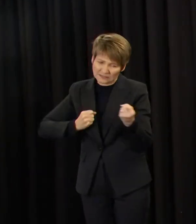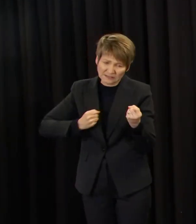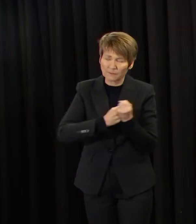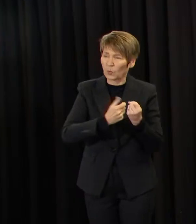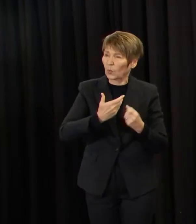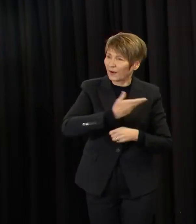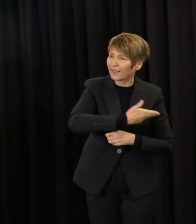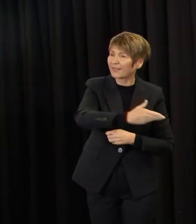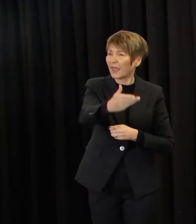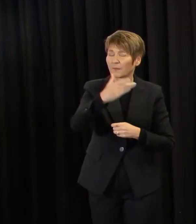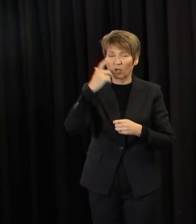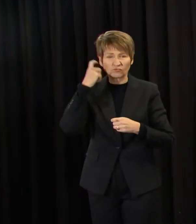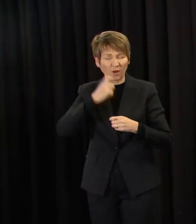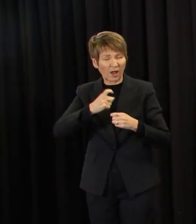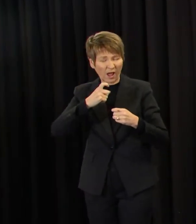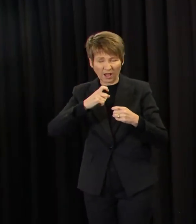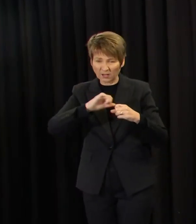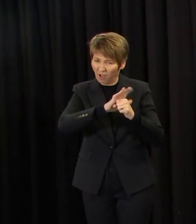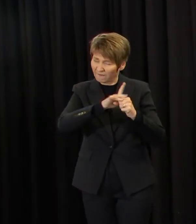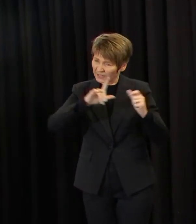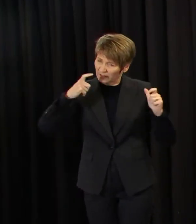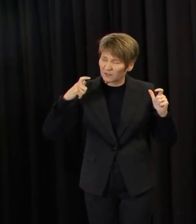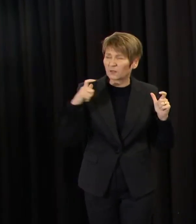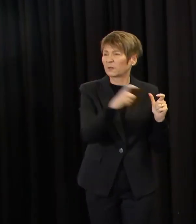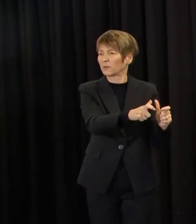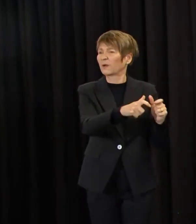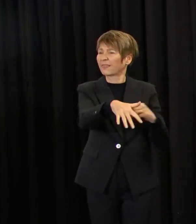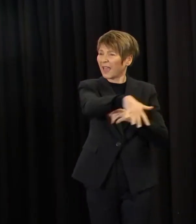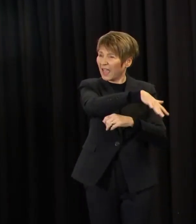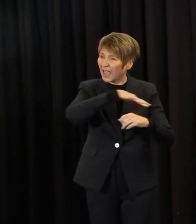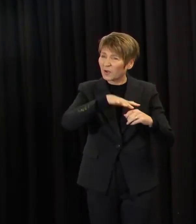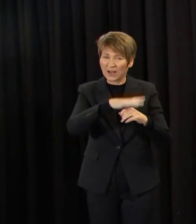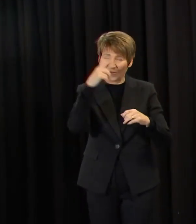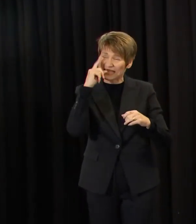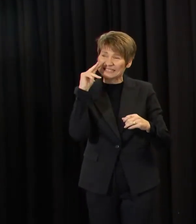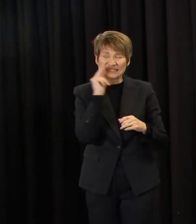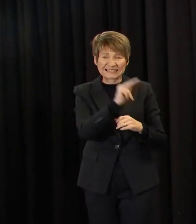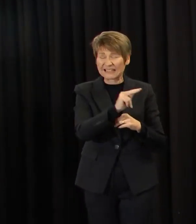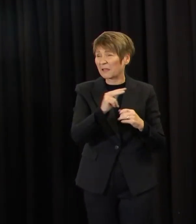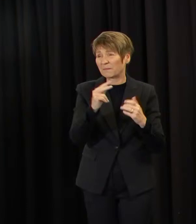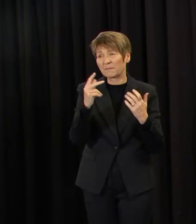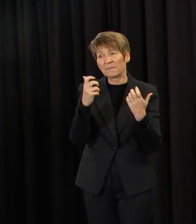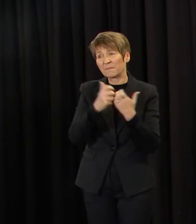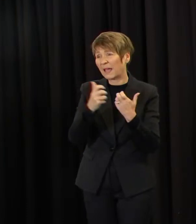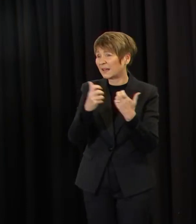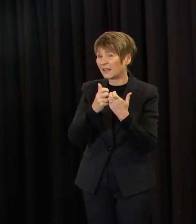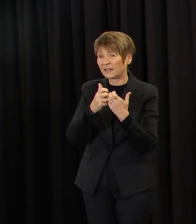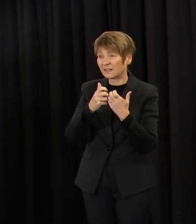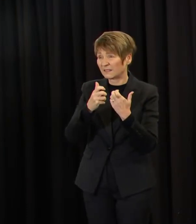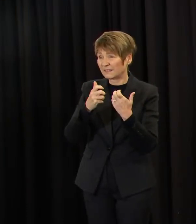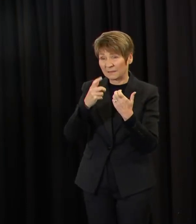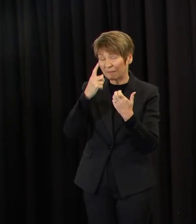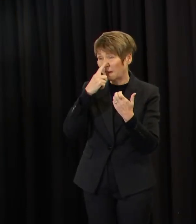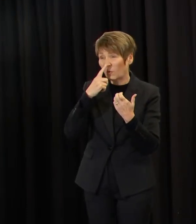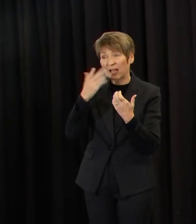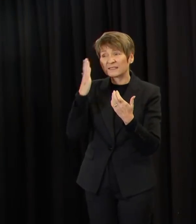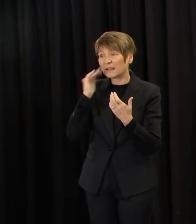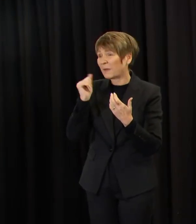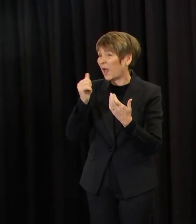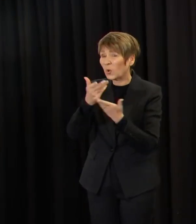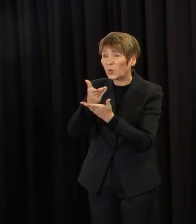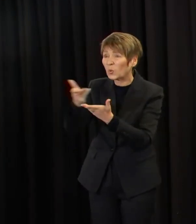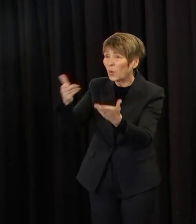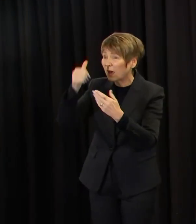ground relatively quickly. We thank everybody from that community and all communities in our multiculturalism and in our